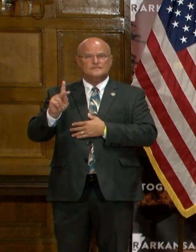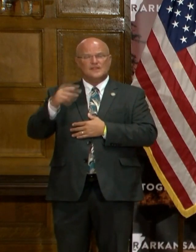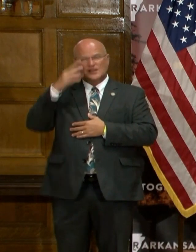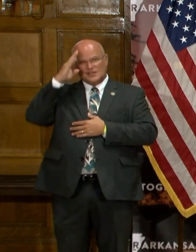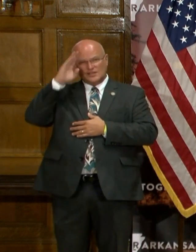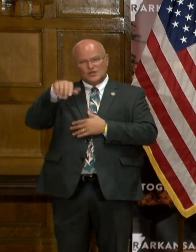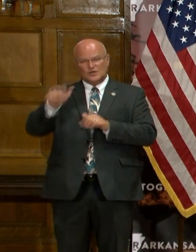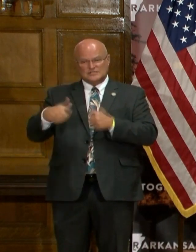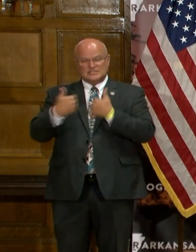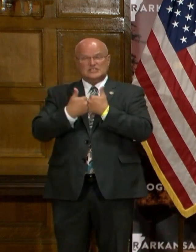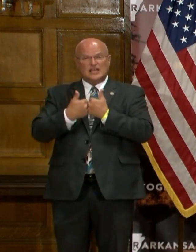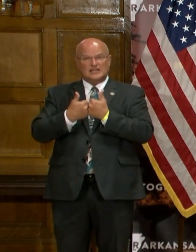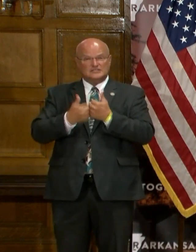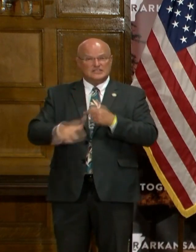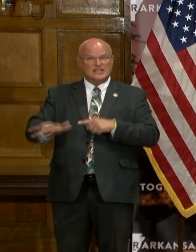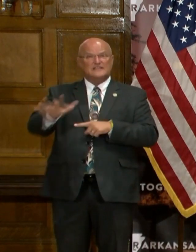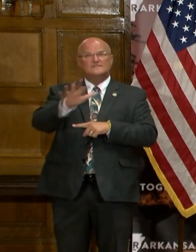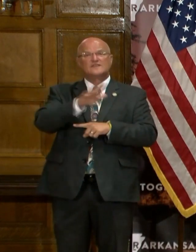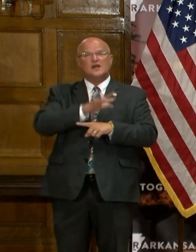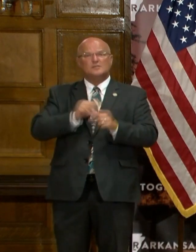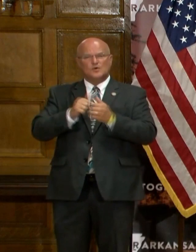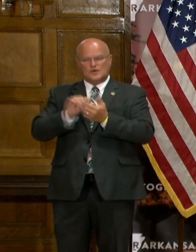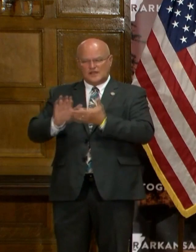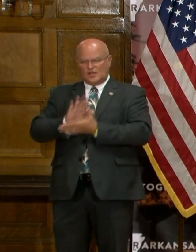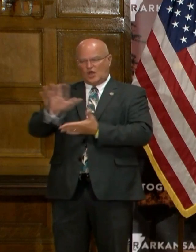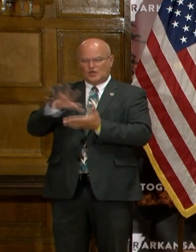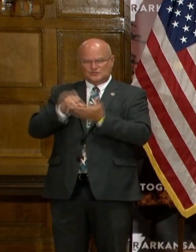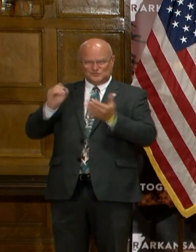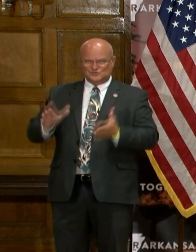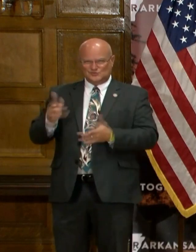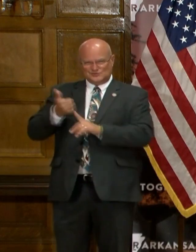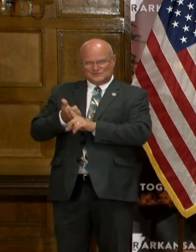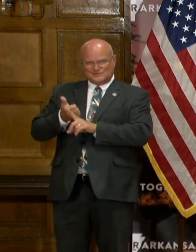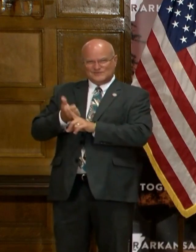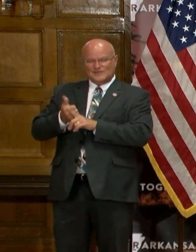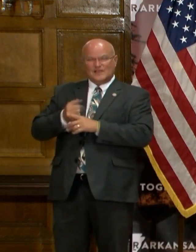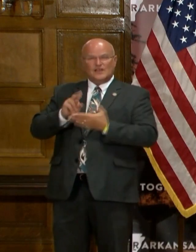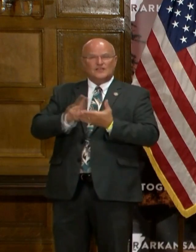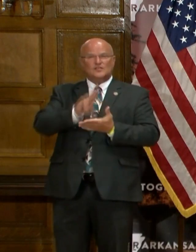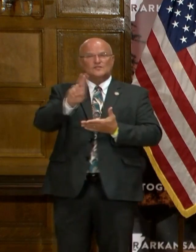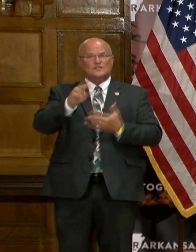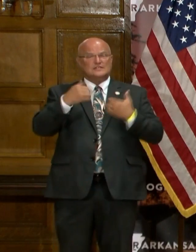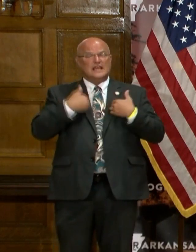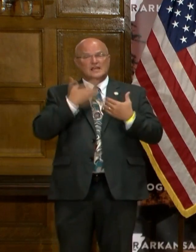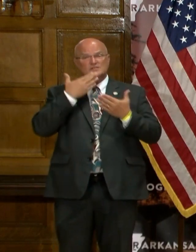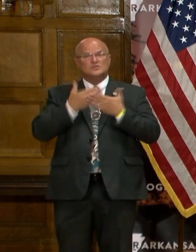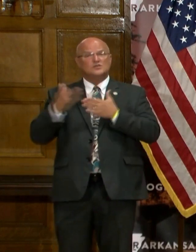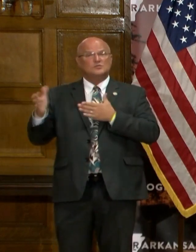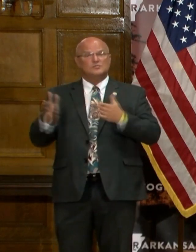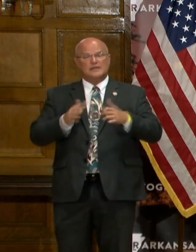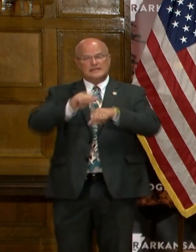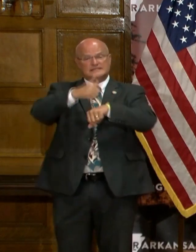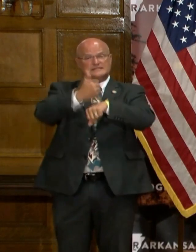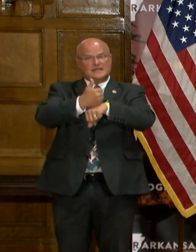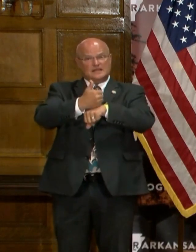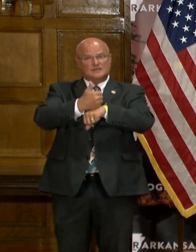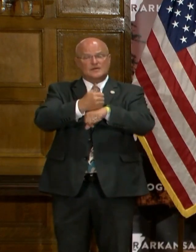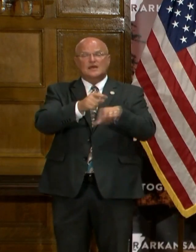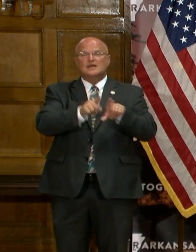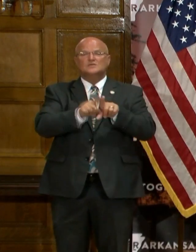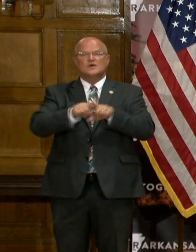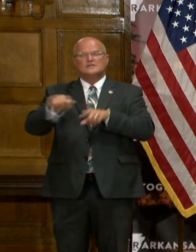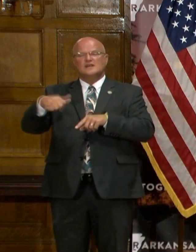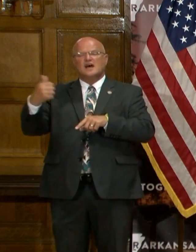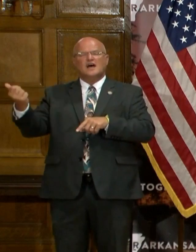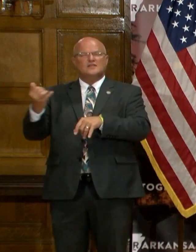it's a challenging environment with college students. The university has a good plan in place, as well as the